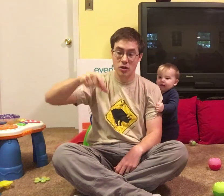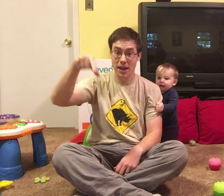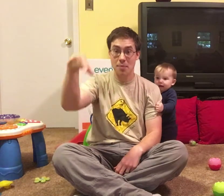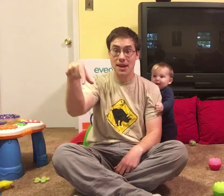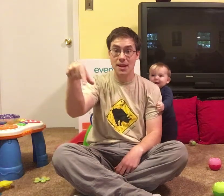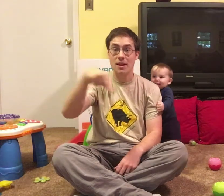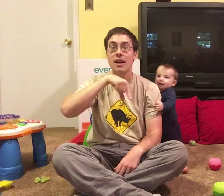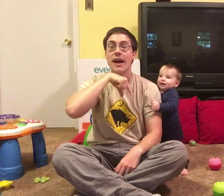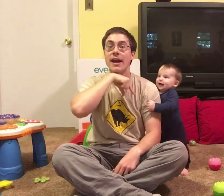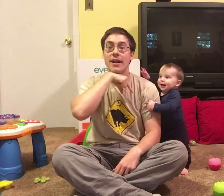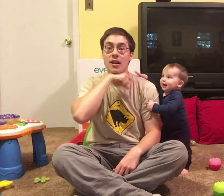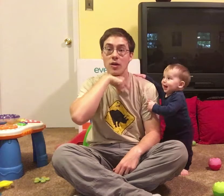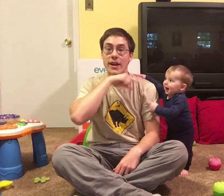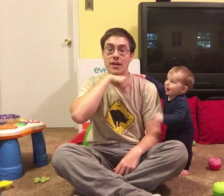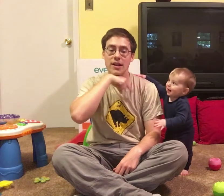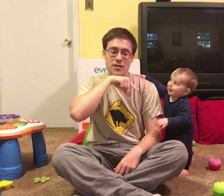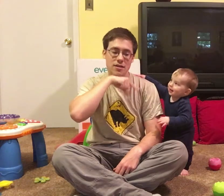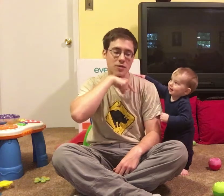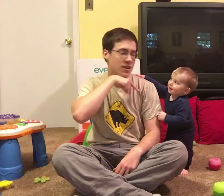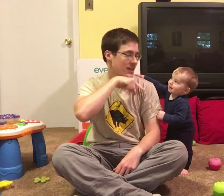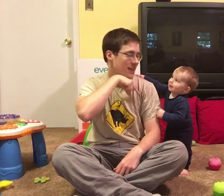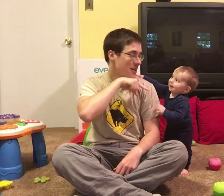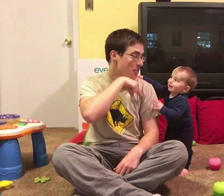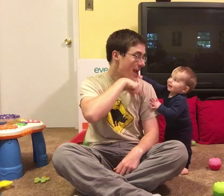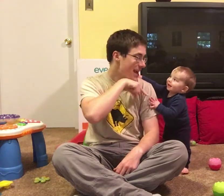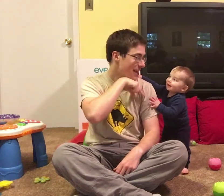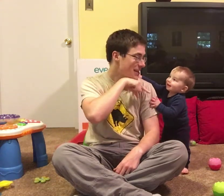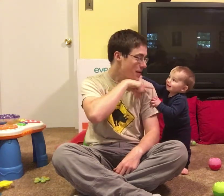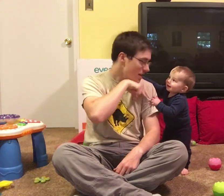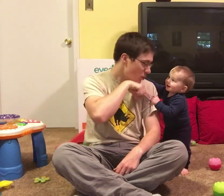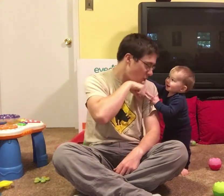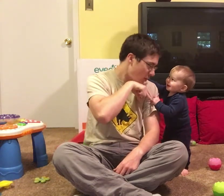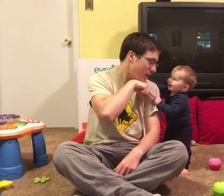you make a P and go like this. Now you have pig. Piggy, wink, wink, wink, wink.